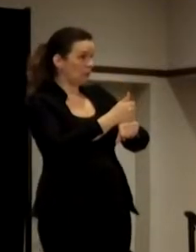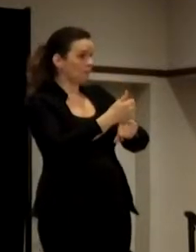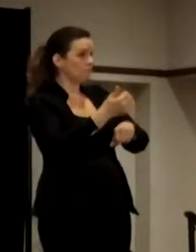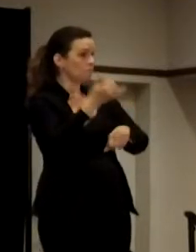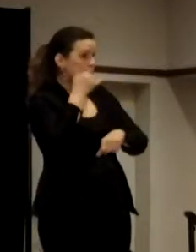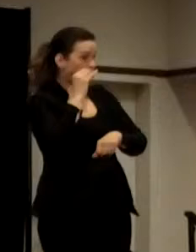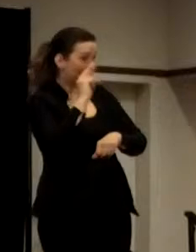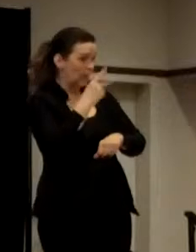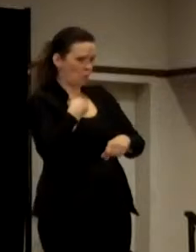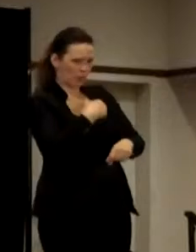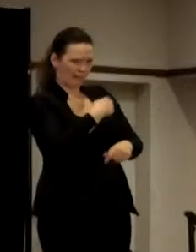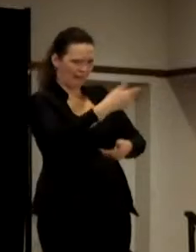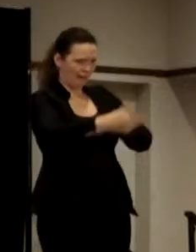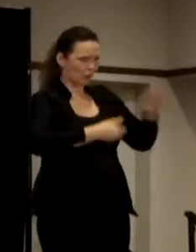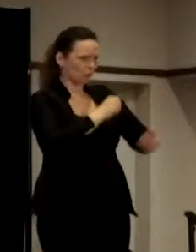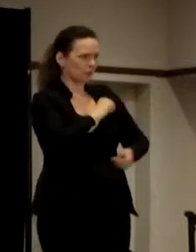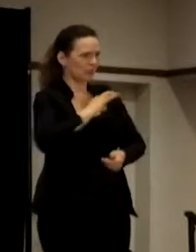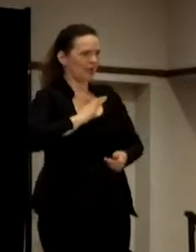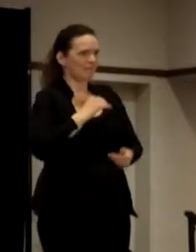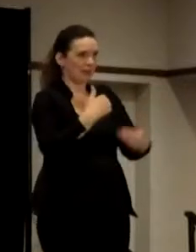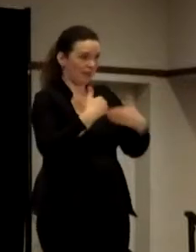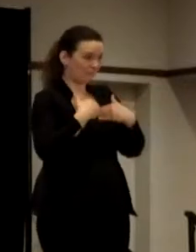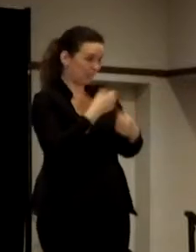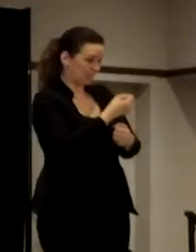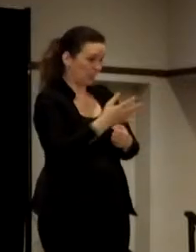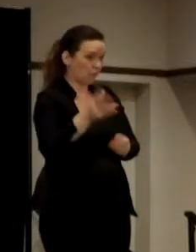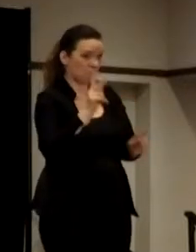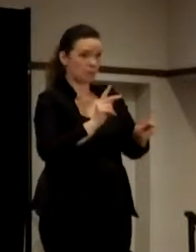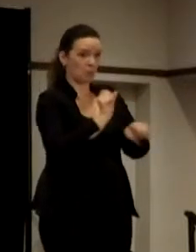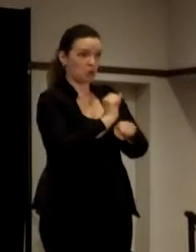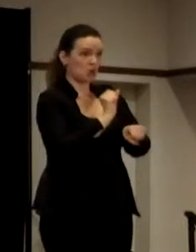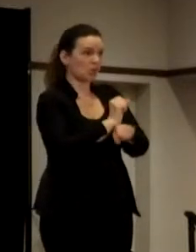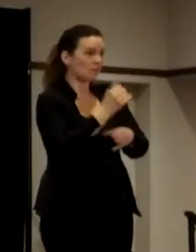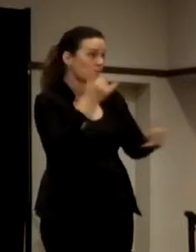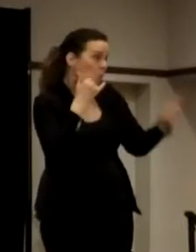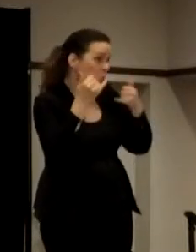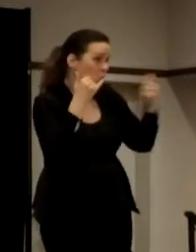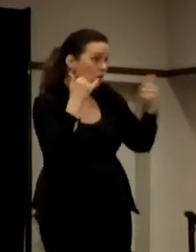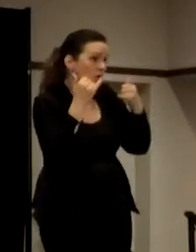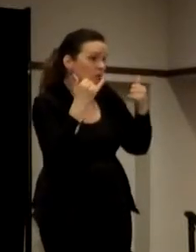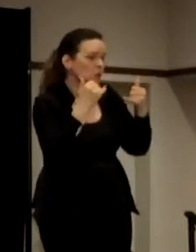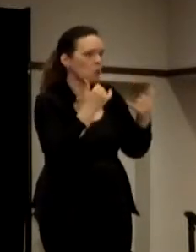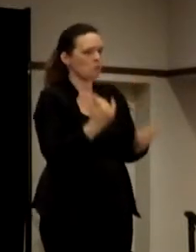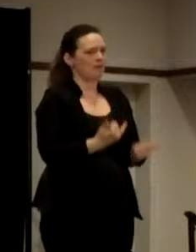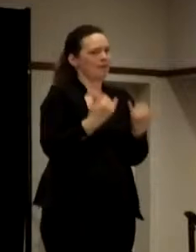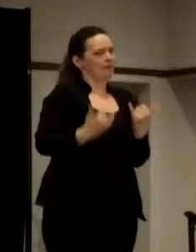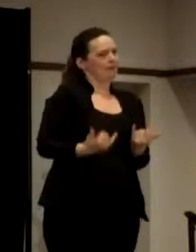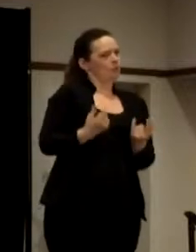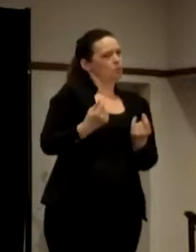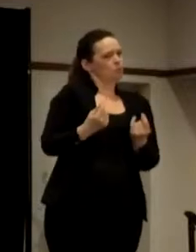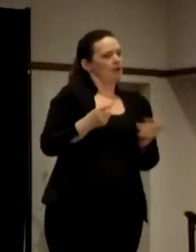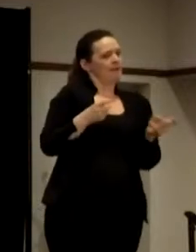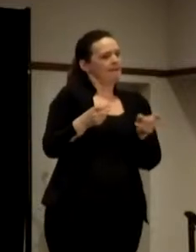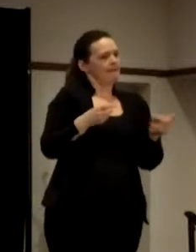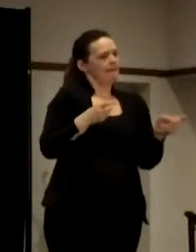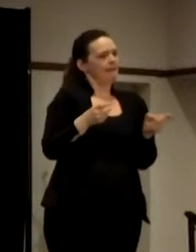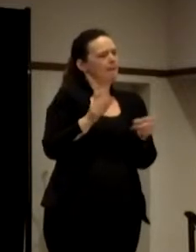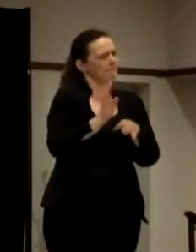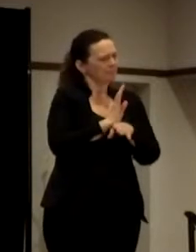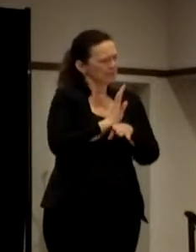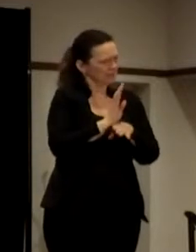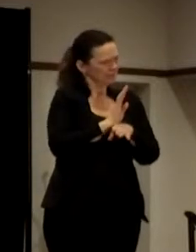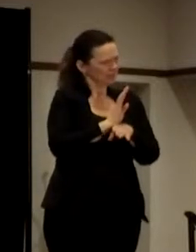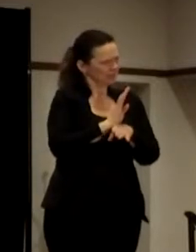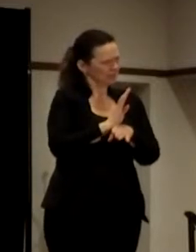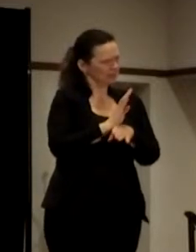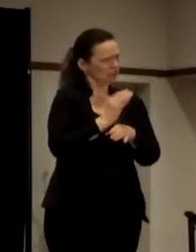you look at it, and so today we'll get a report on you know, kind of a capture rate. How busy was it over there? How many more